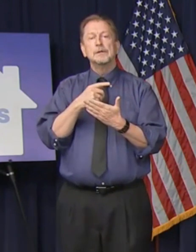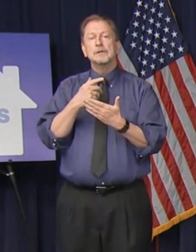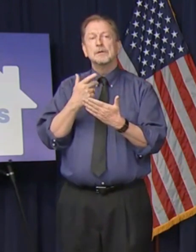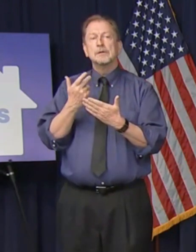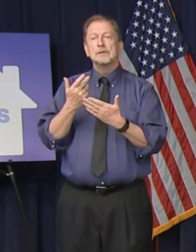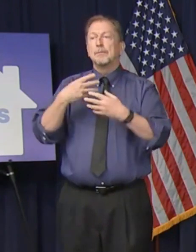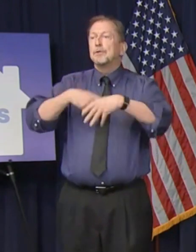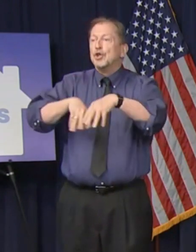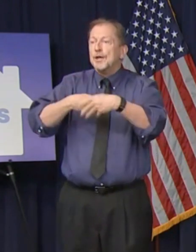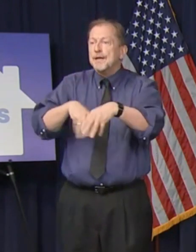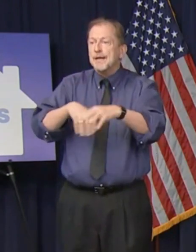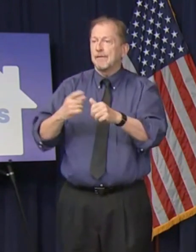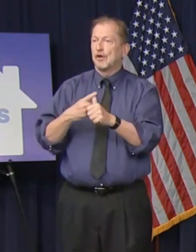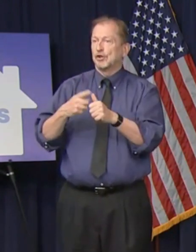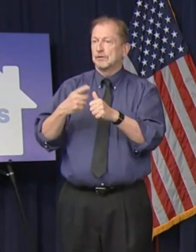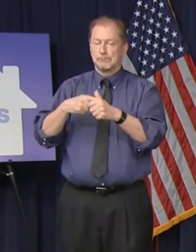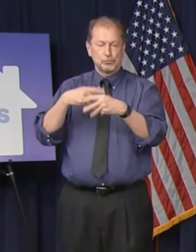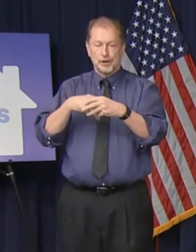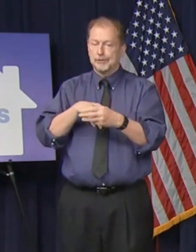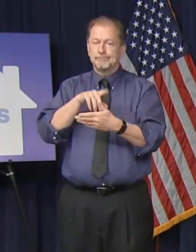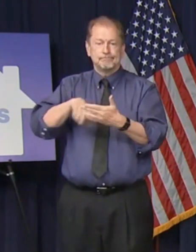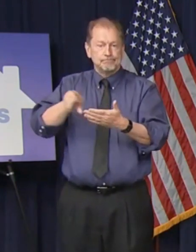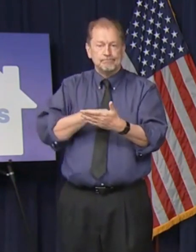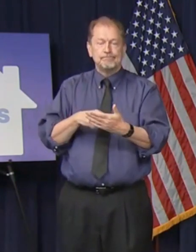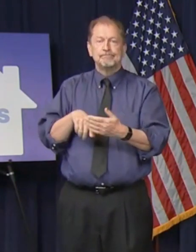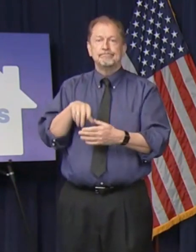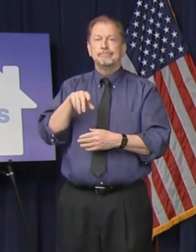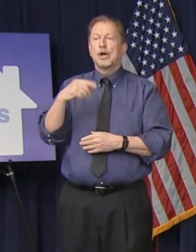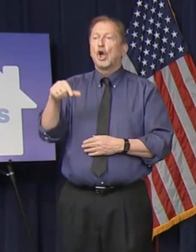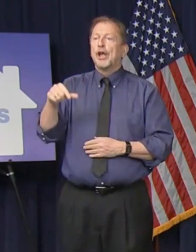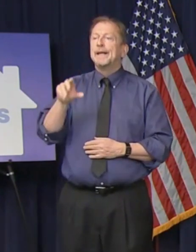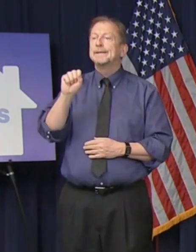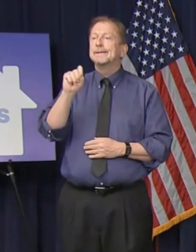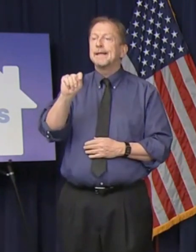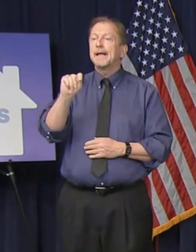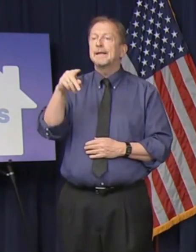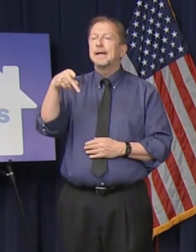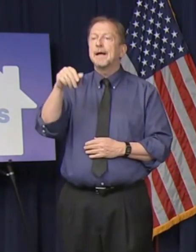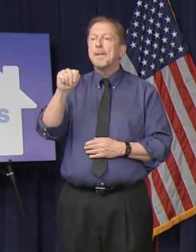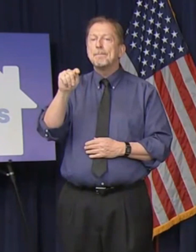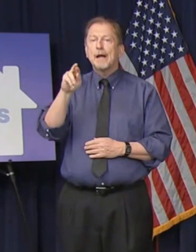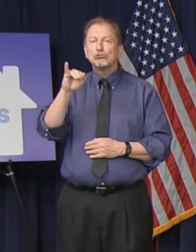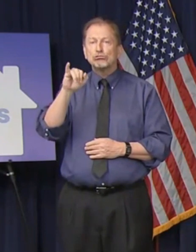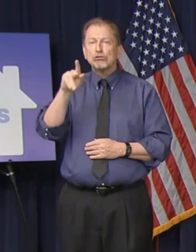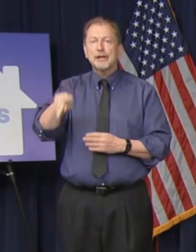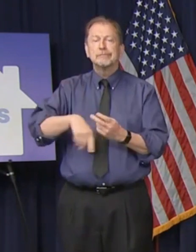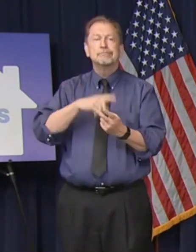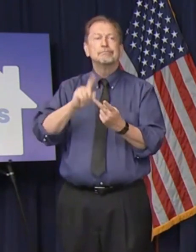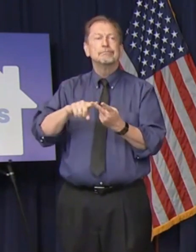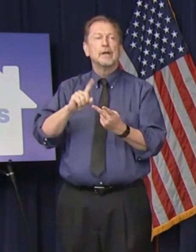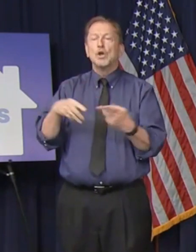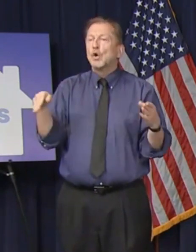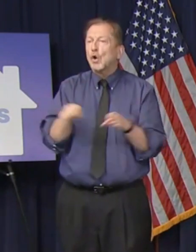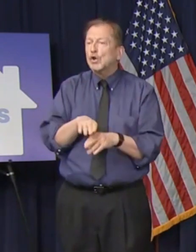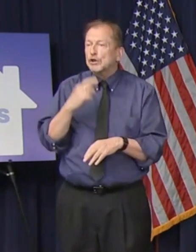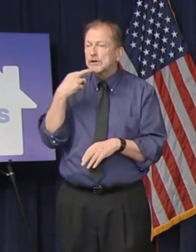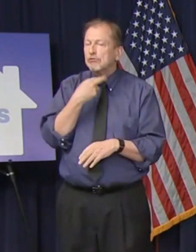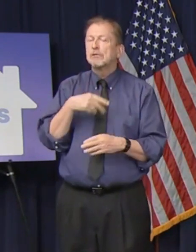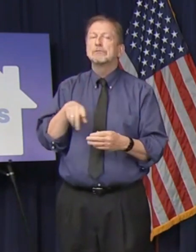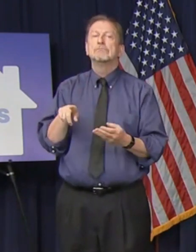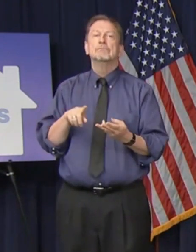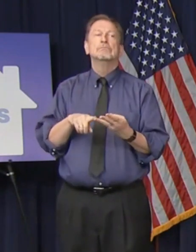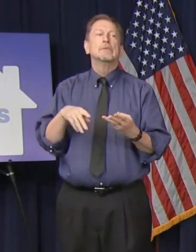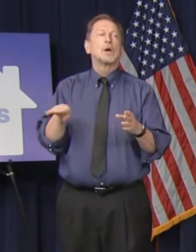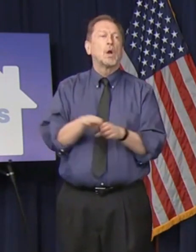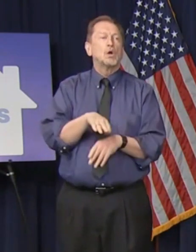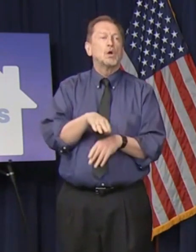the parades and St. Patrick's Day parades, and then closing of restaurants and bars. So that's what I think people need to